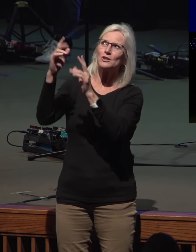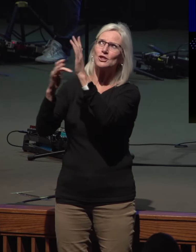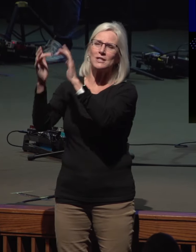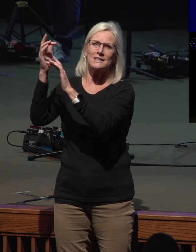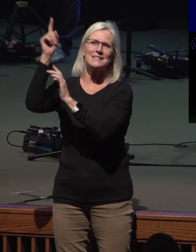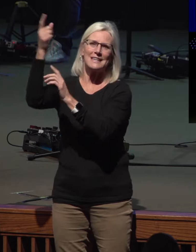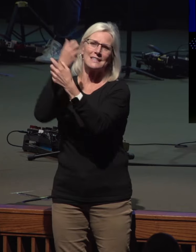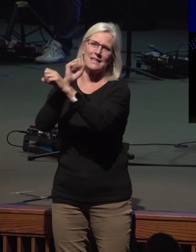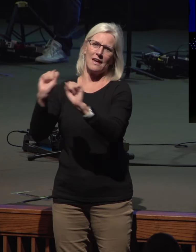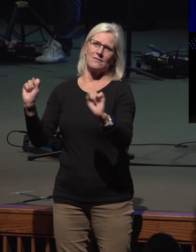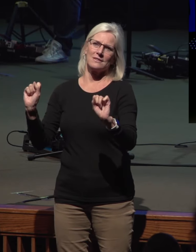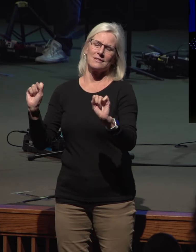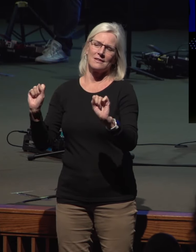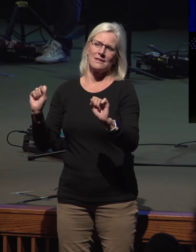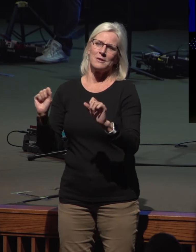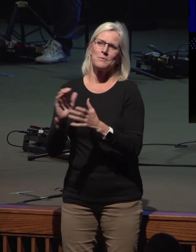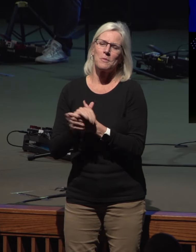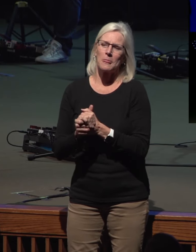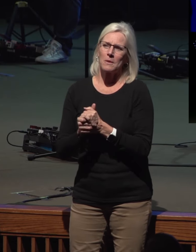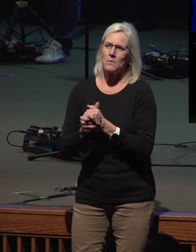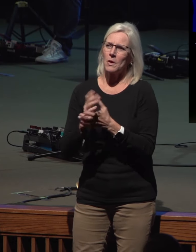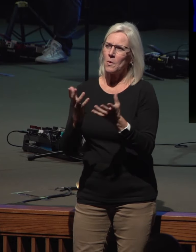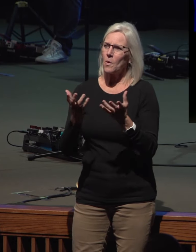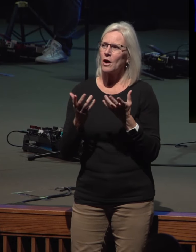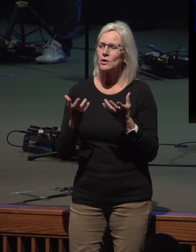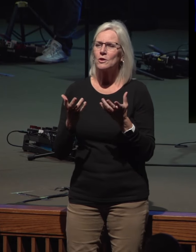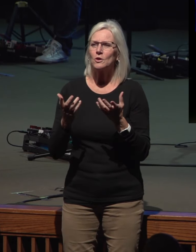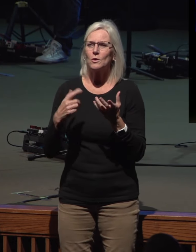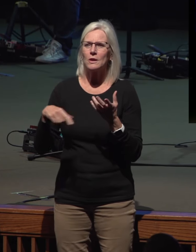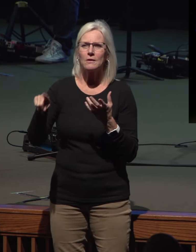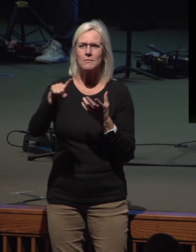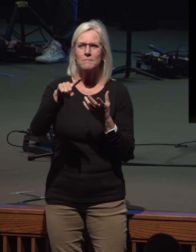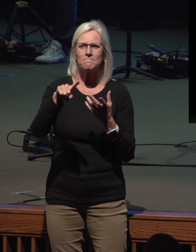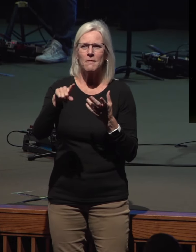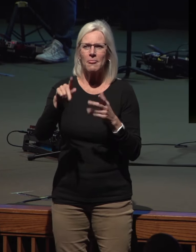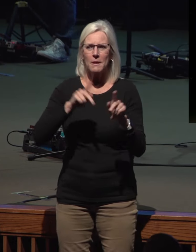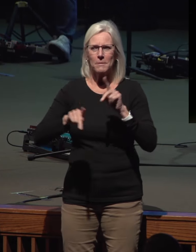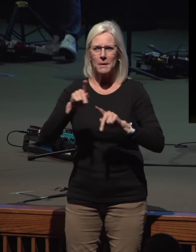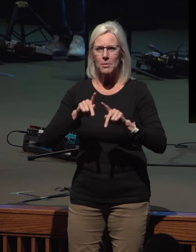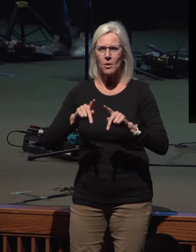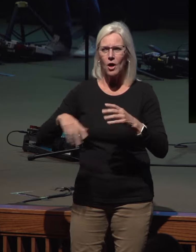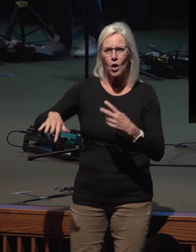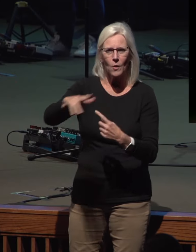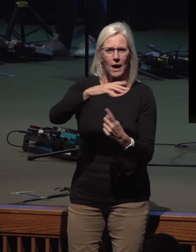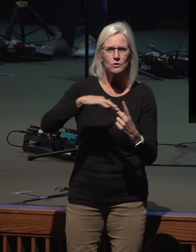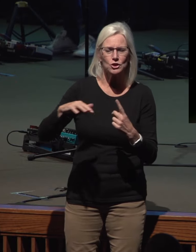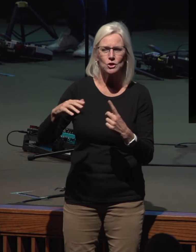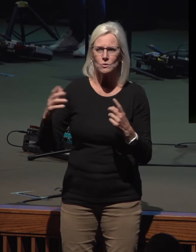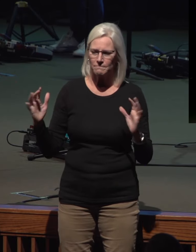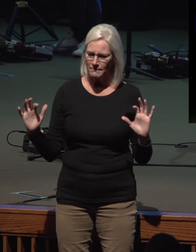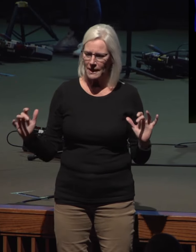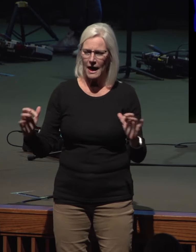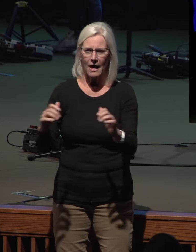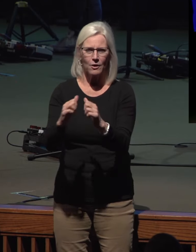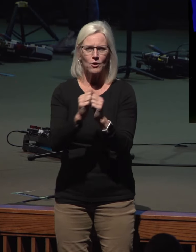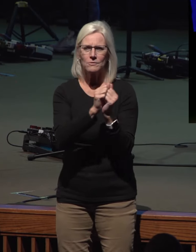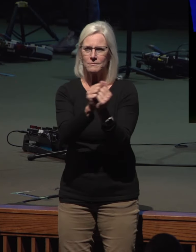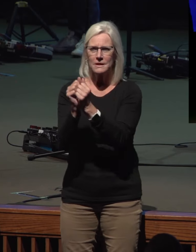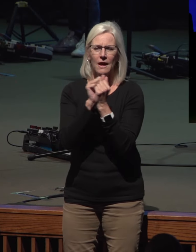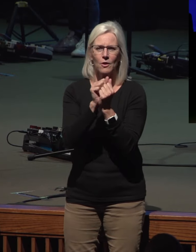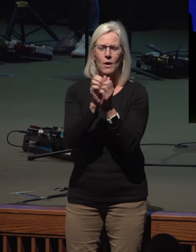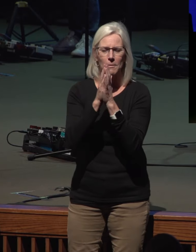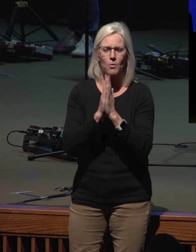love for you to grab your friends, those that are around you, create that environment of prayer for you to come and pray